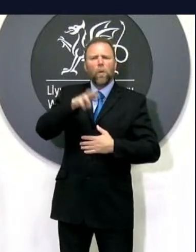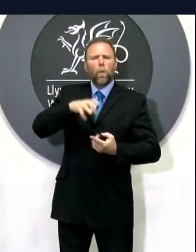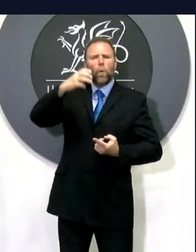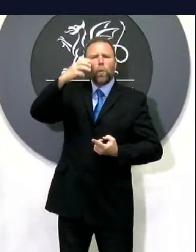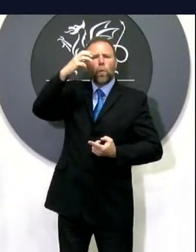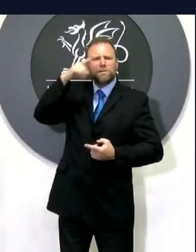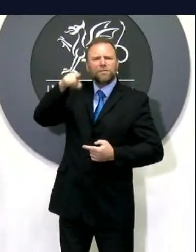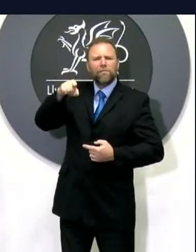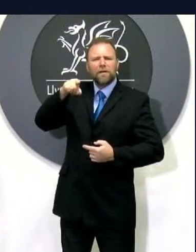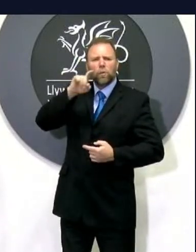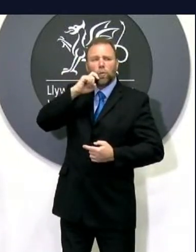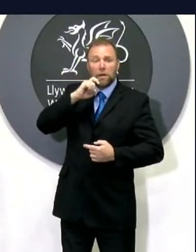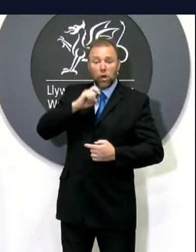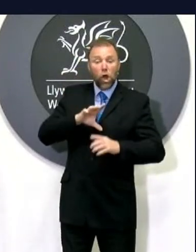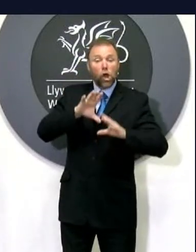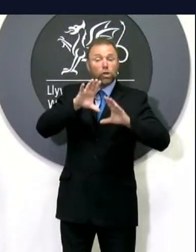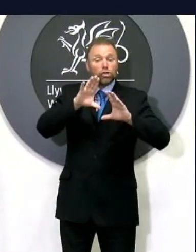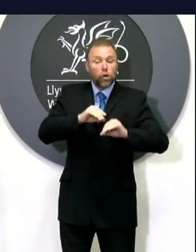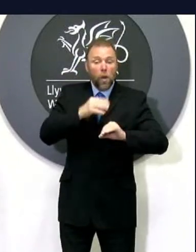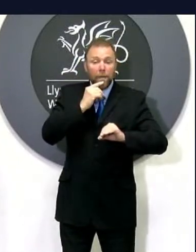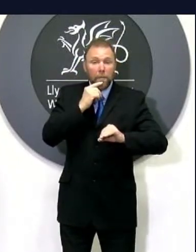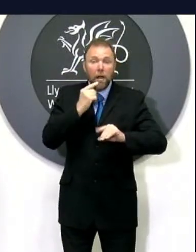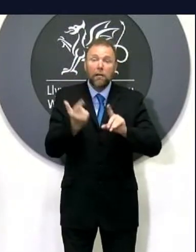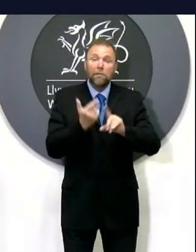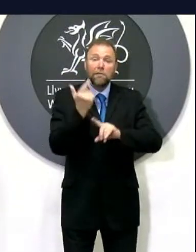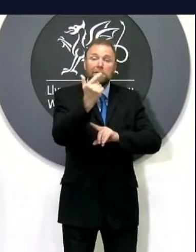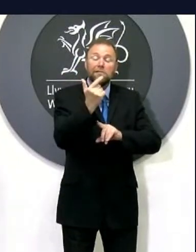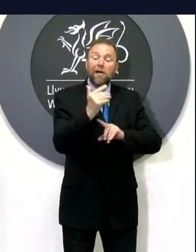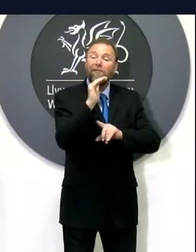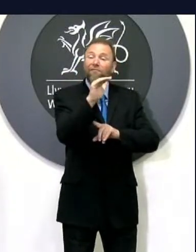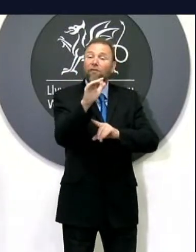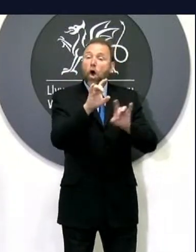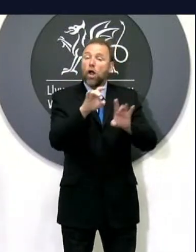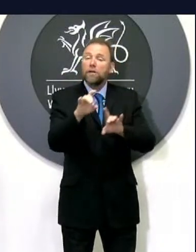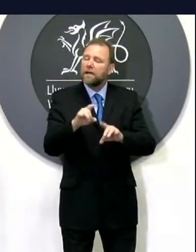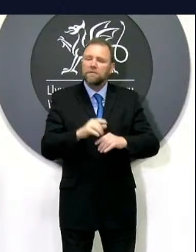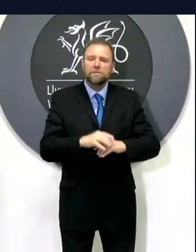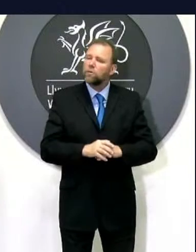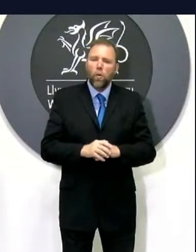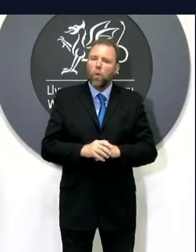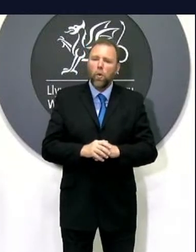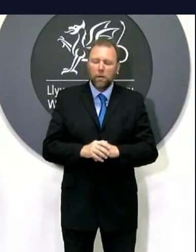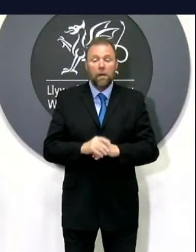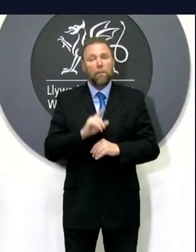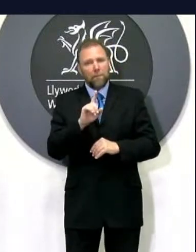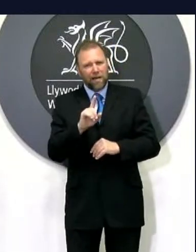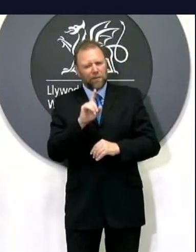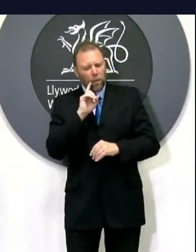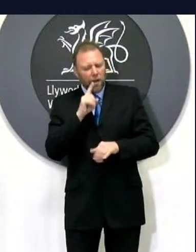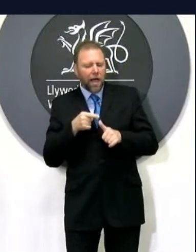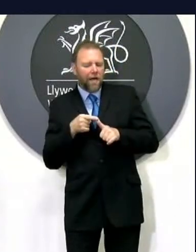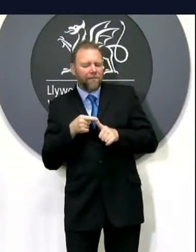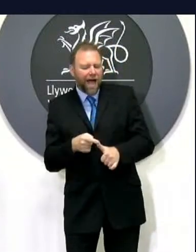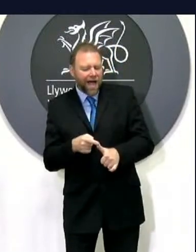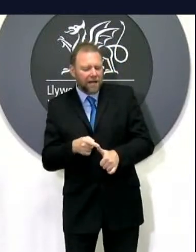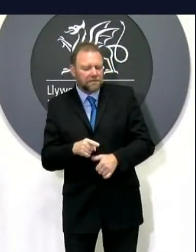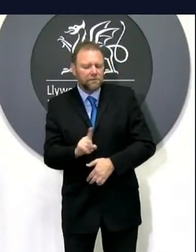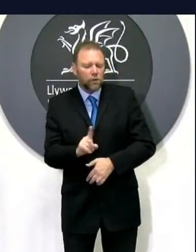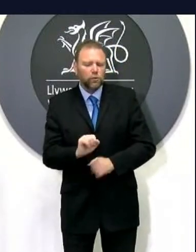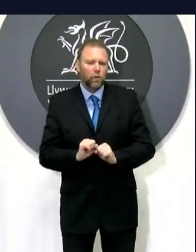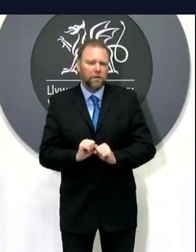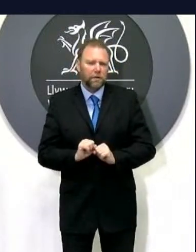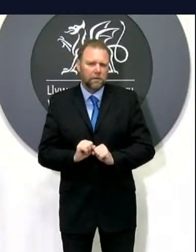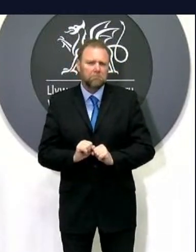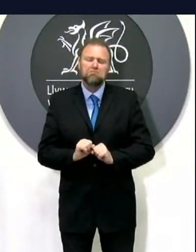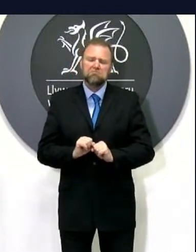foreign holidays if they're allowed in the coming months, but you'll be advising people against doing so because of the public health risks. Is there